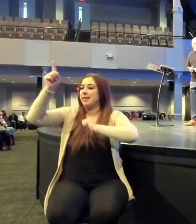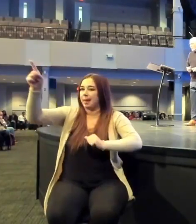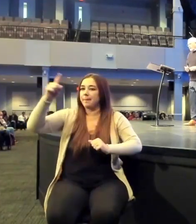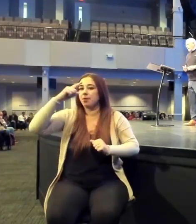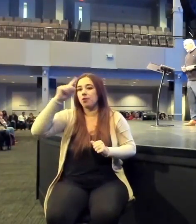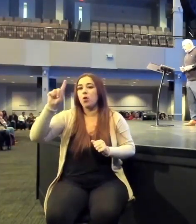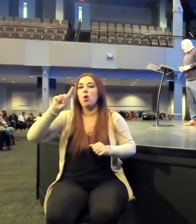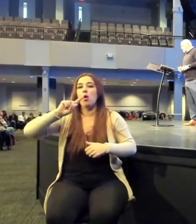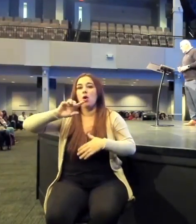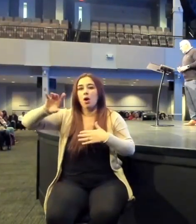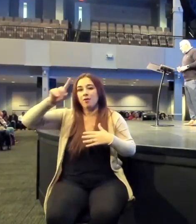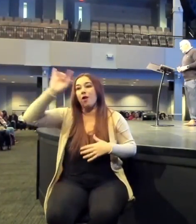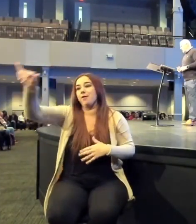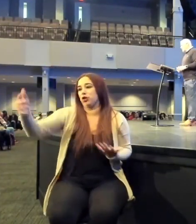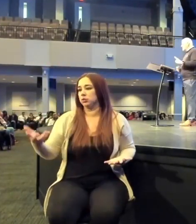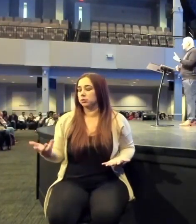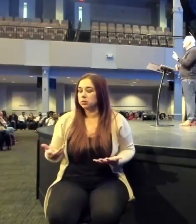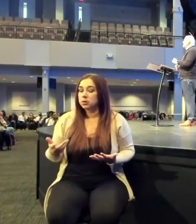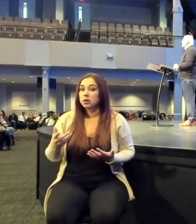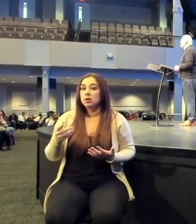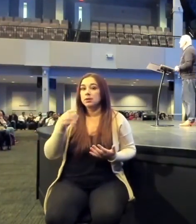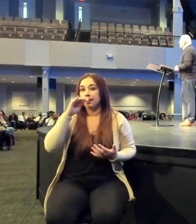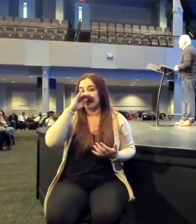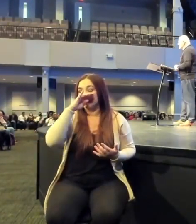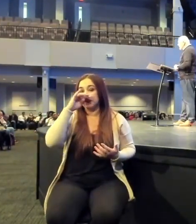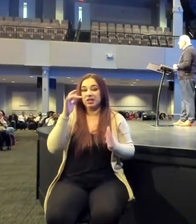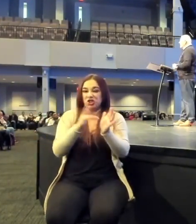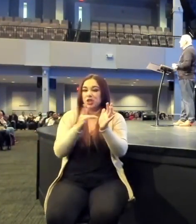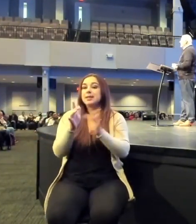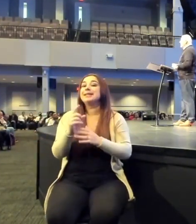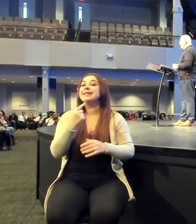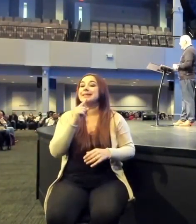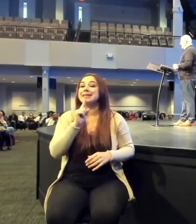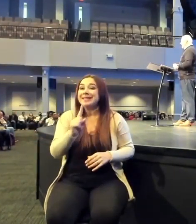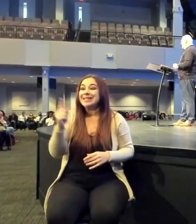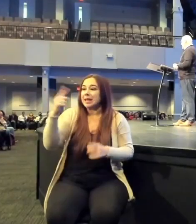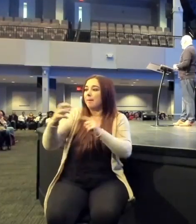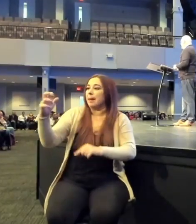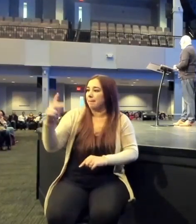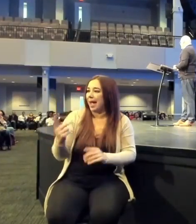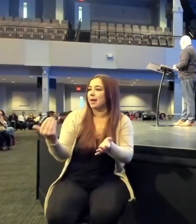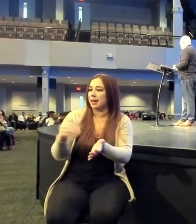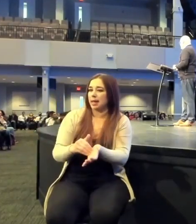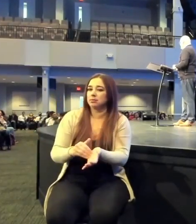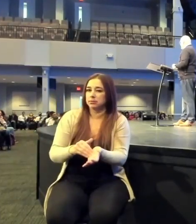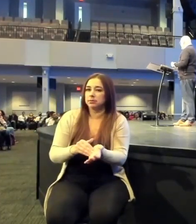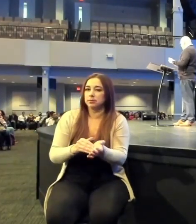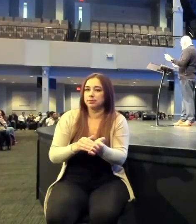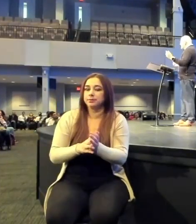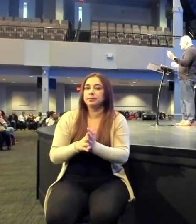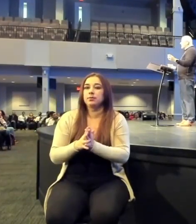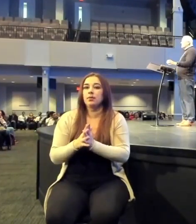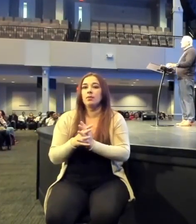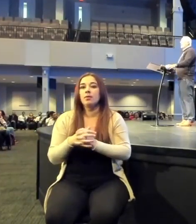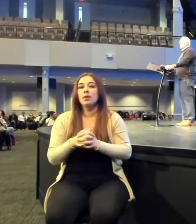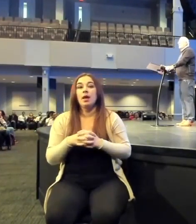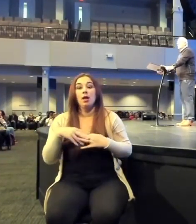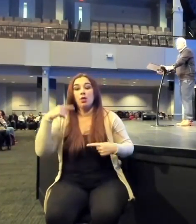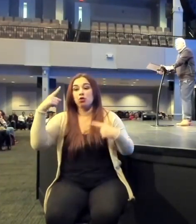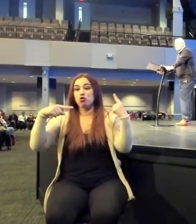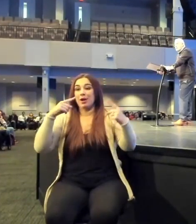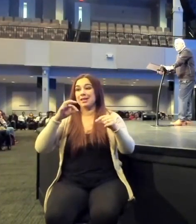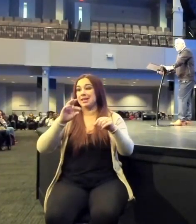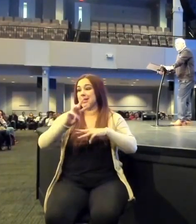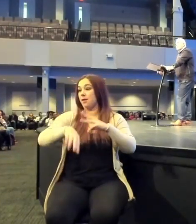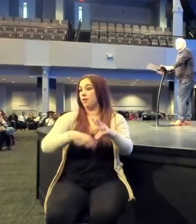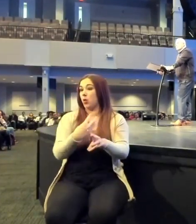for all eternity. Jesus is coming back again. And the craziness of our